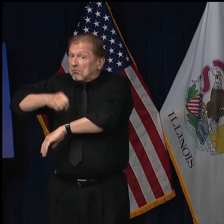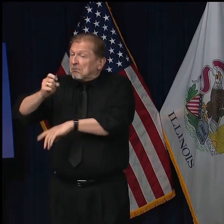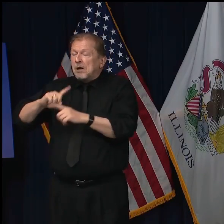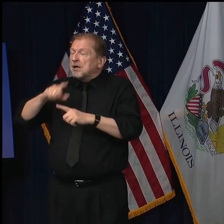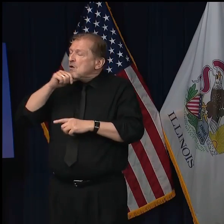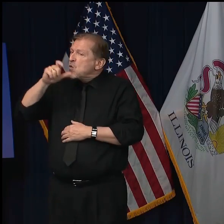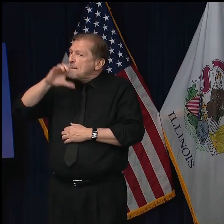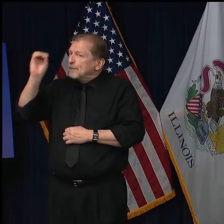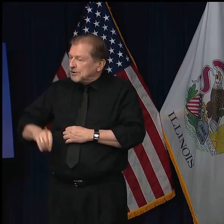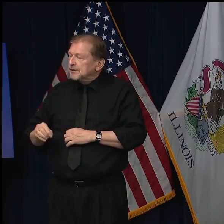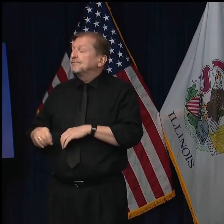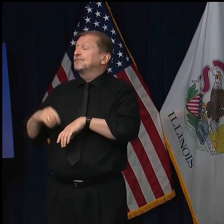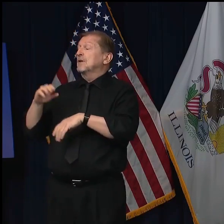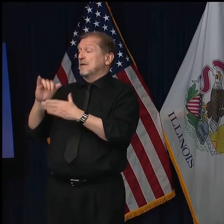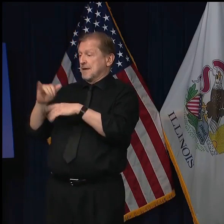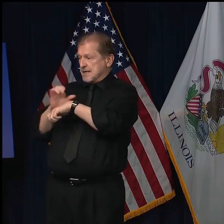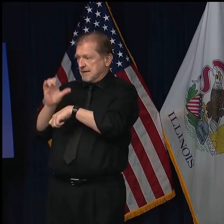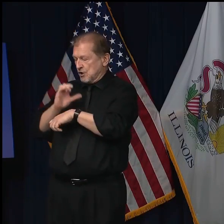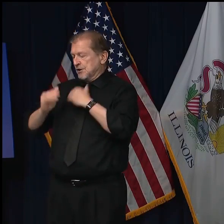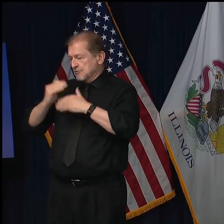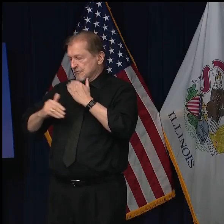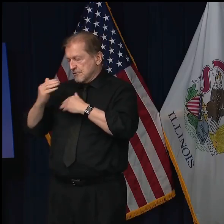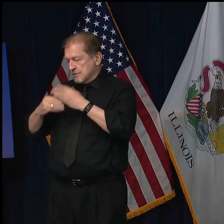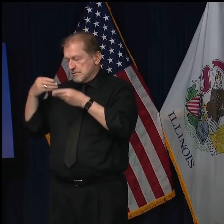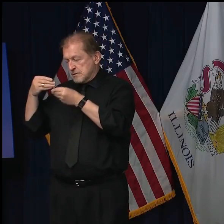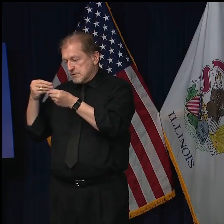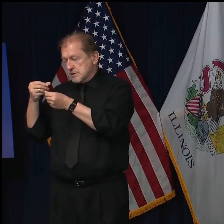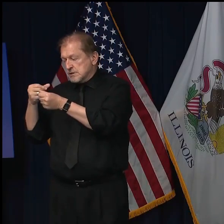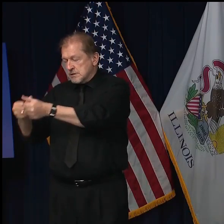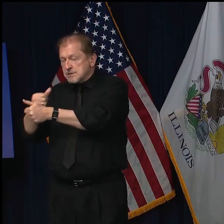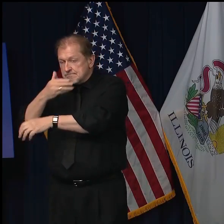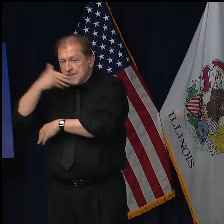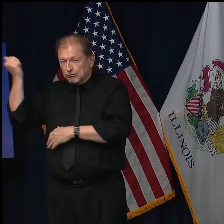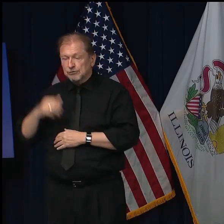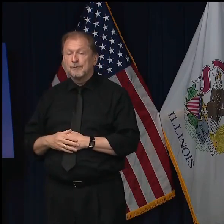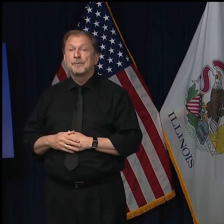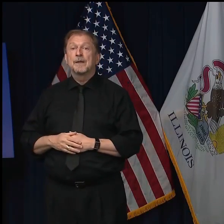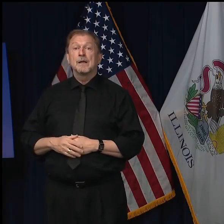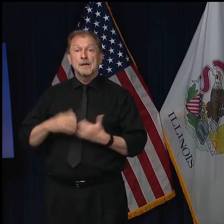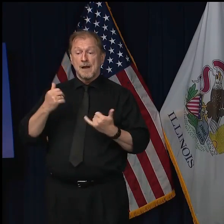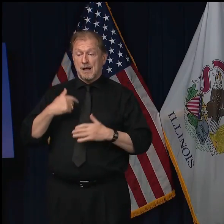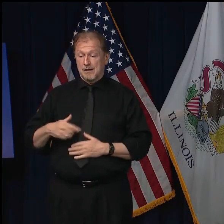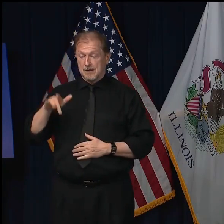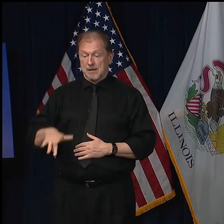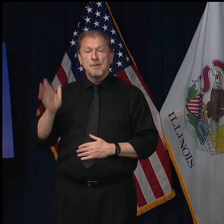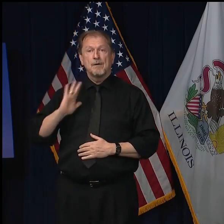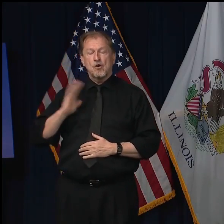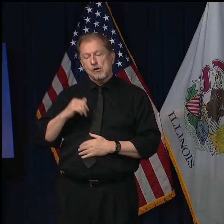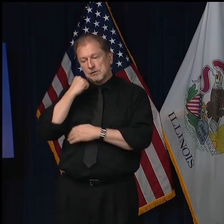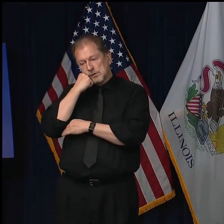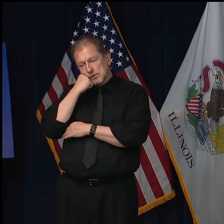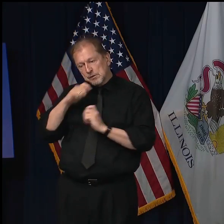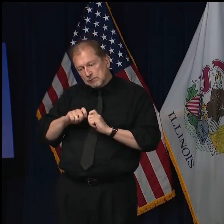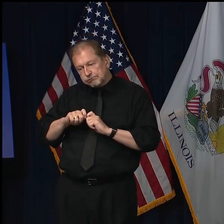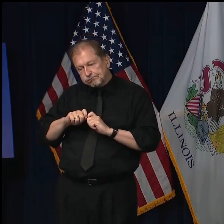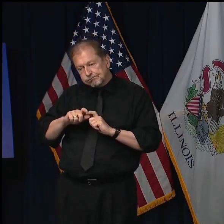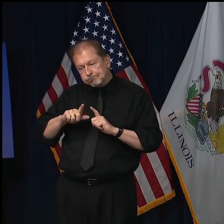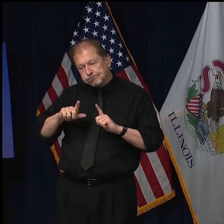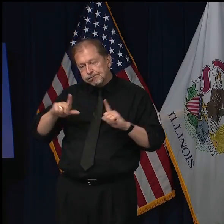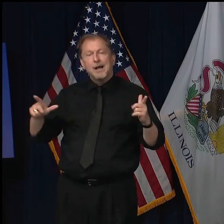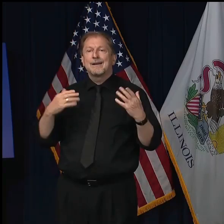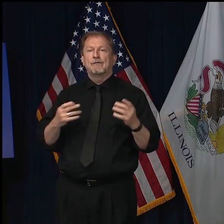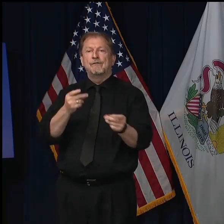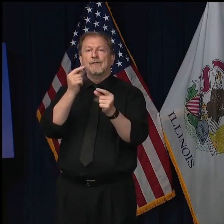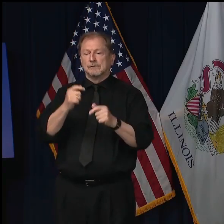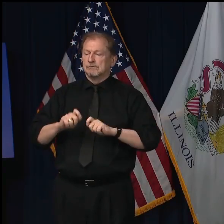IDES computer systems have improved measurably. Load times for web pages now average less than 1 second.